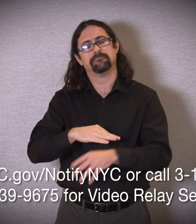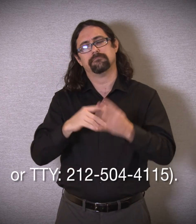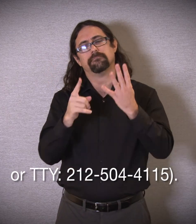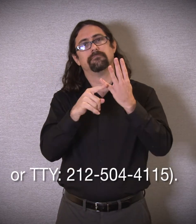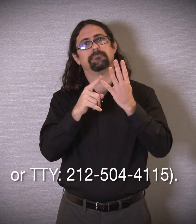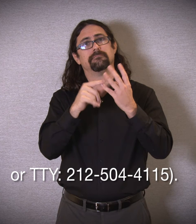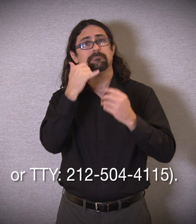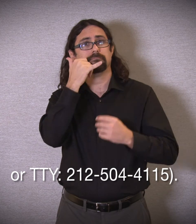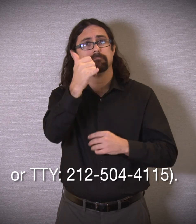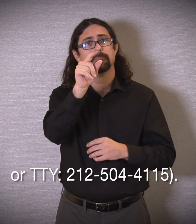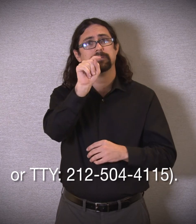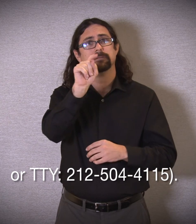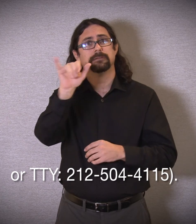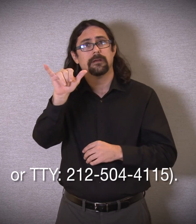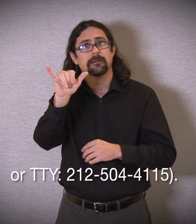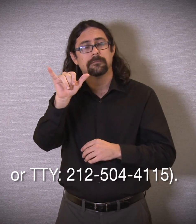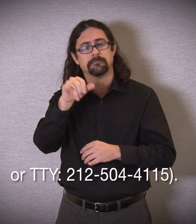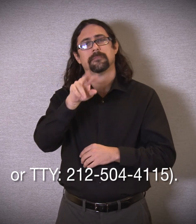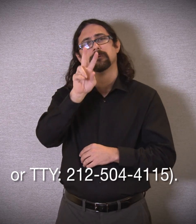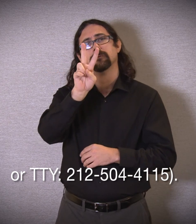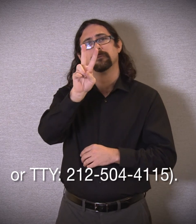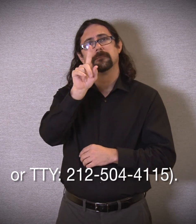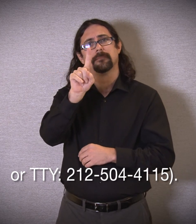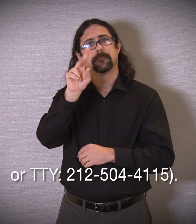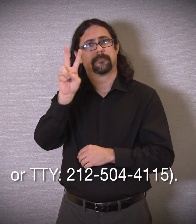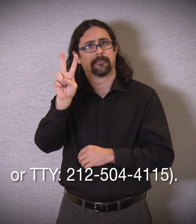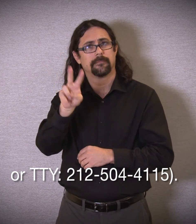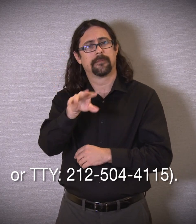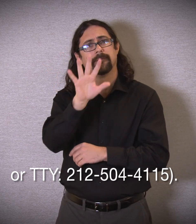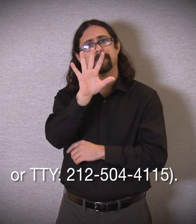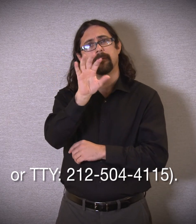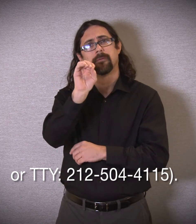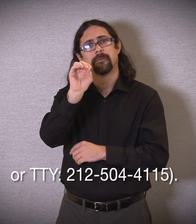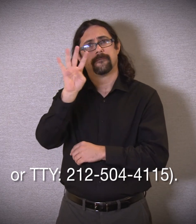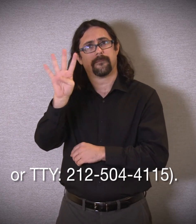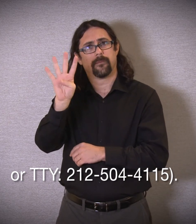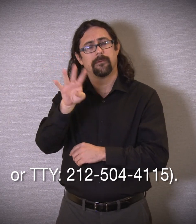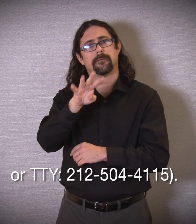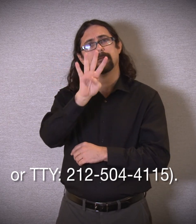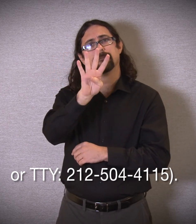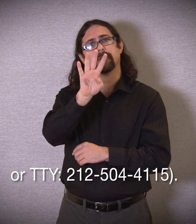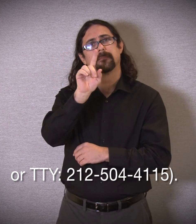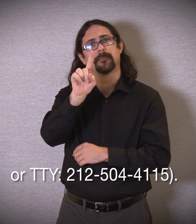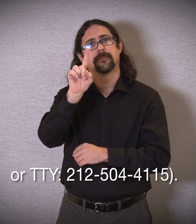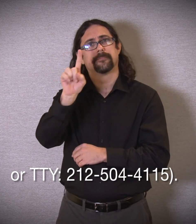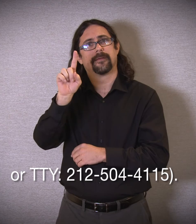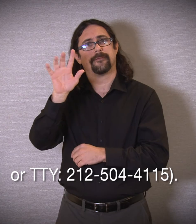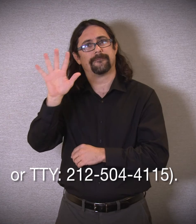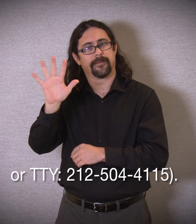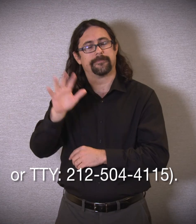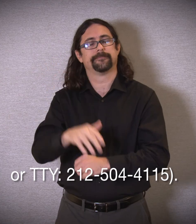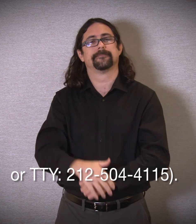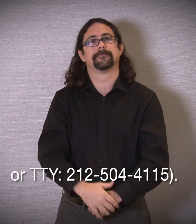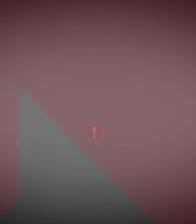212-639-9675 or TTY 212-504-4115.